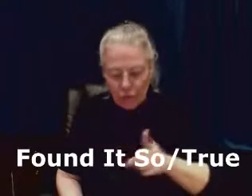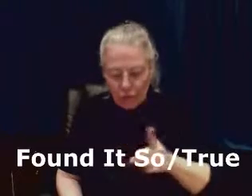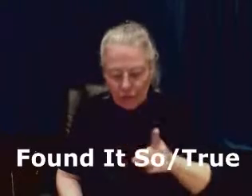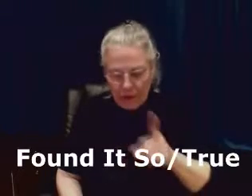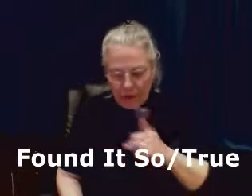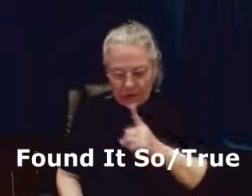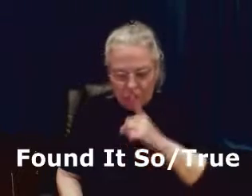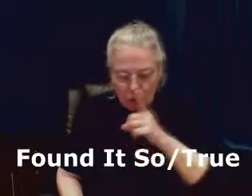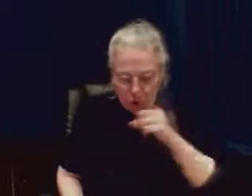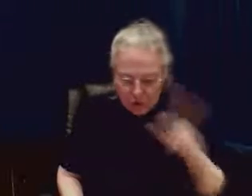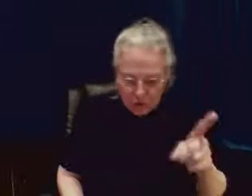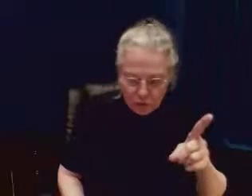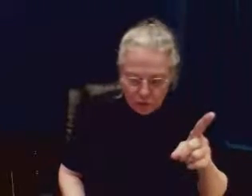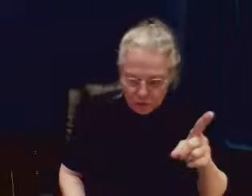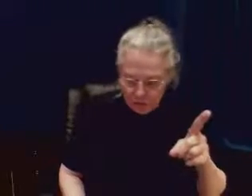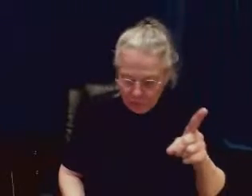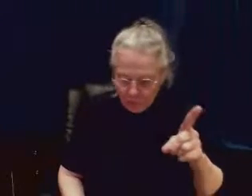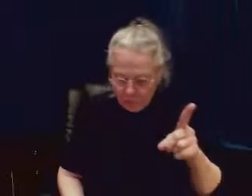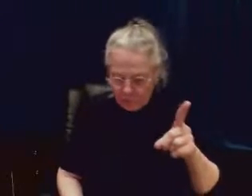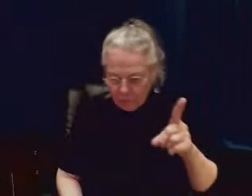true. If it's so, it's true.